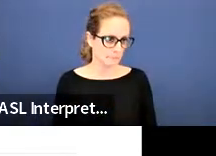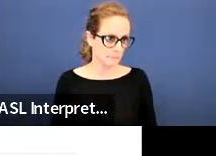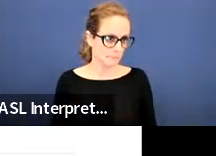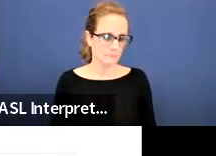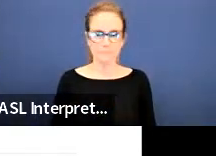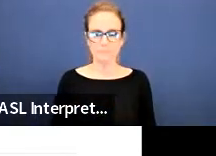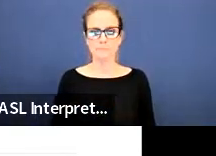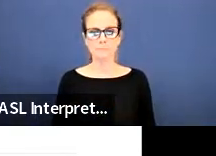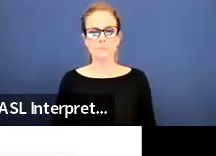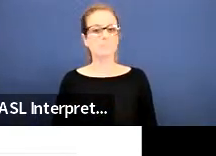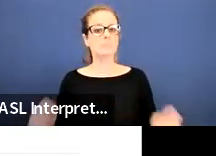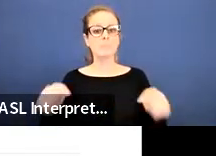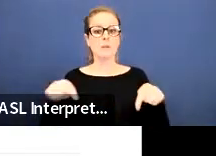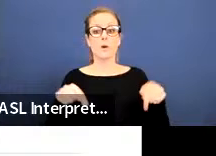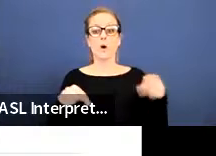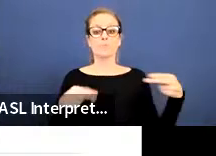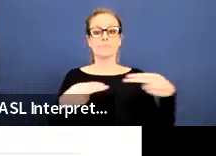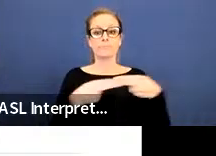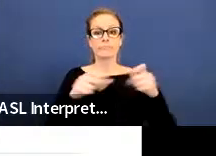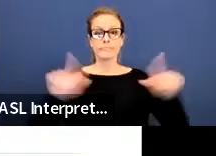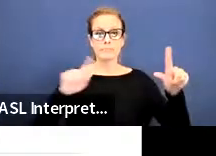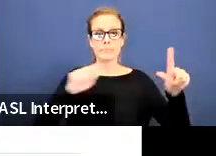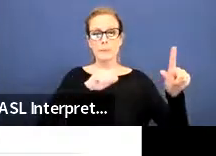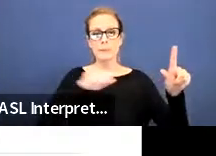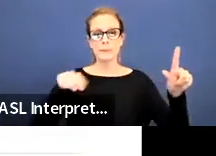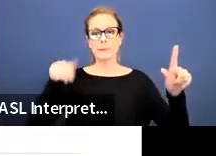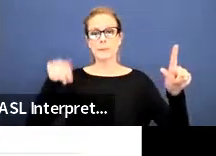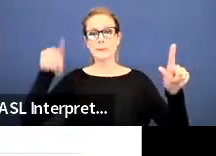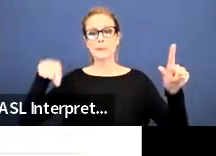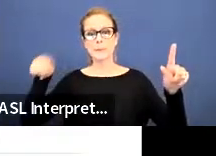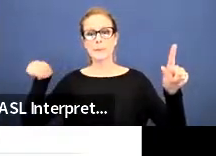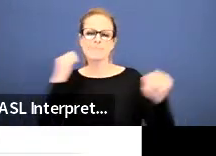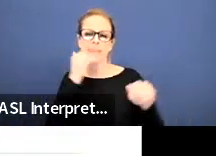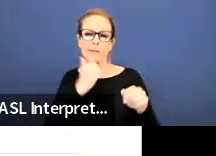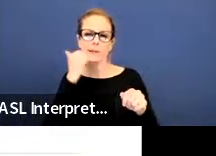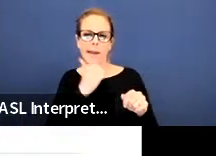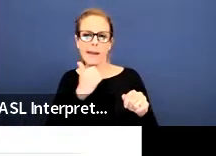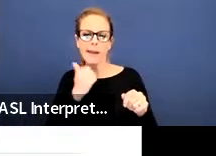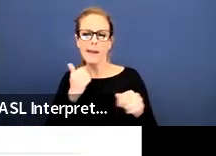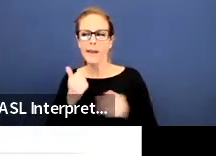So this is just our daily reported cases, and you can see that